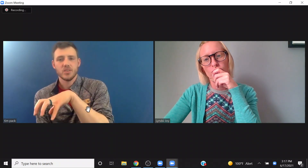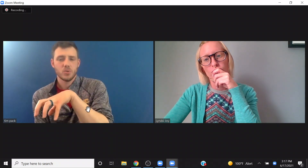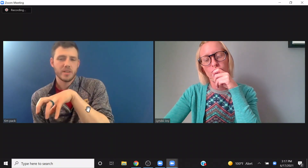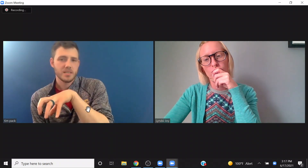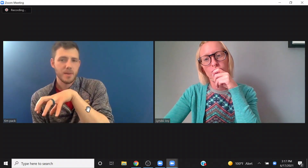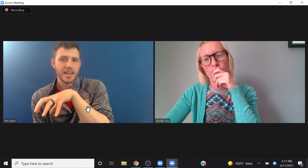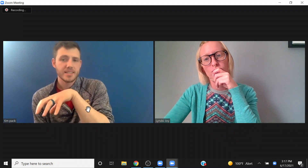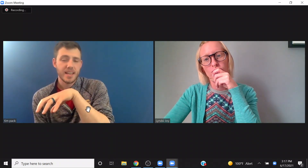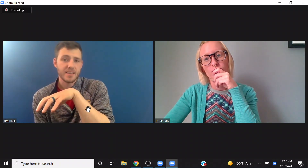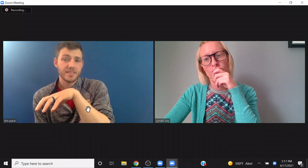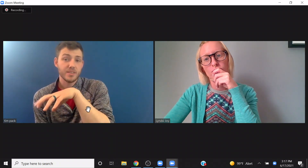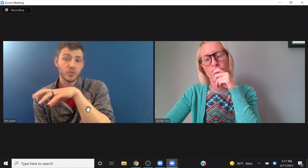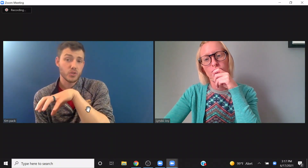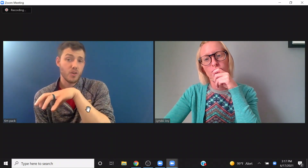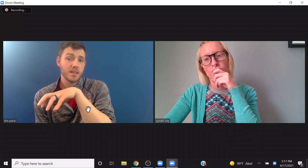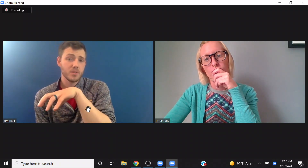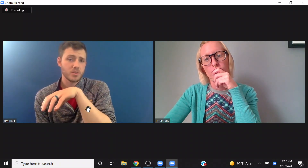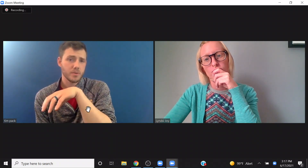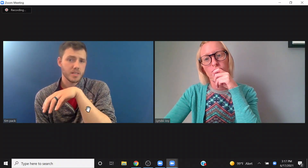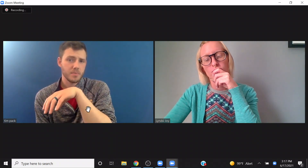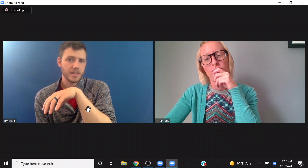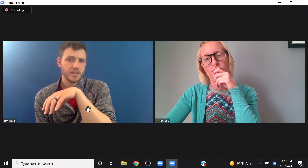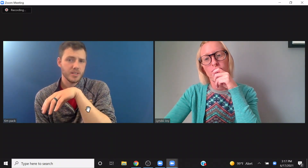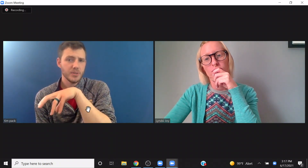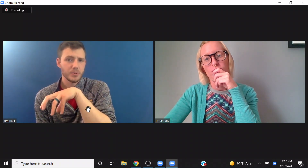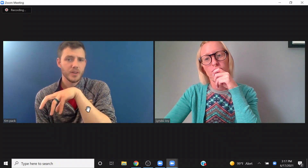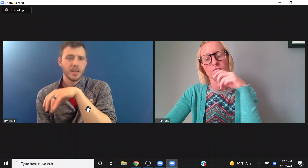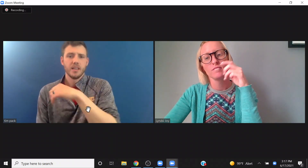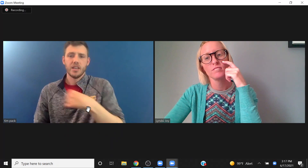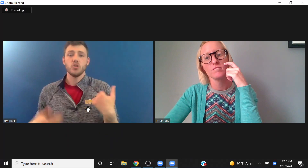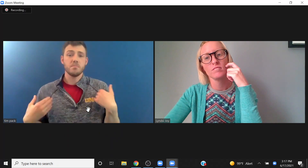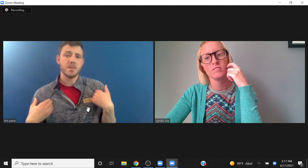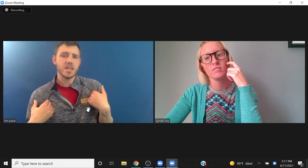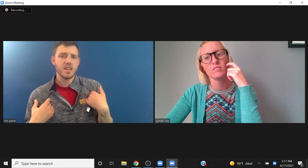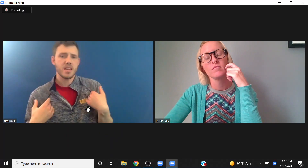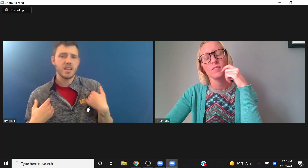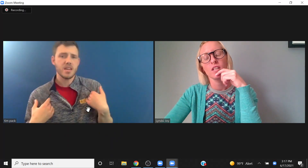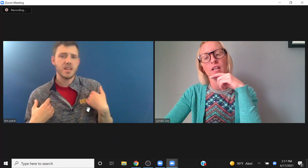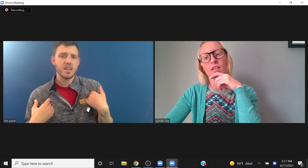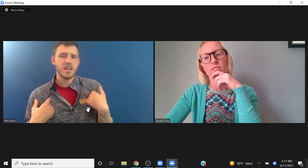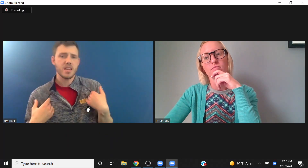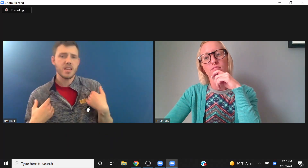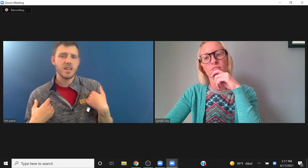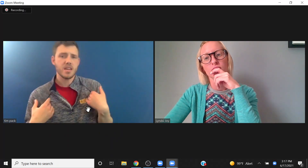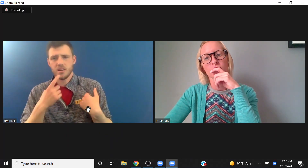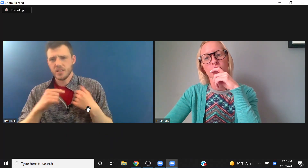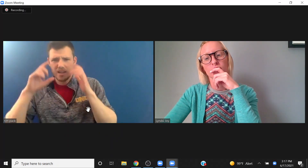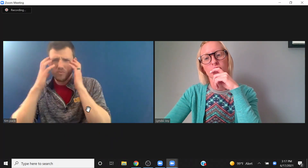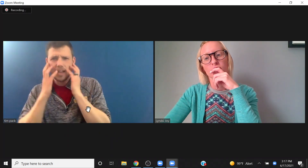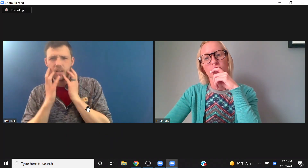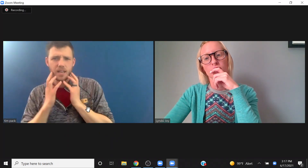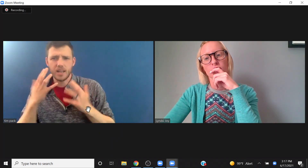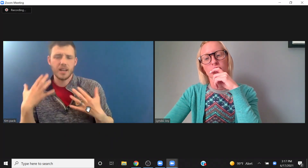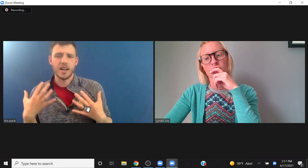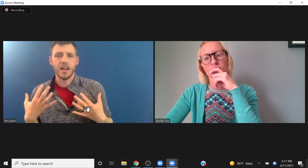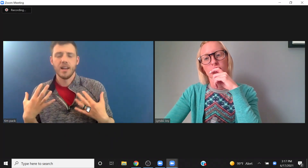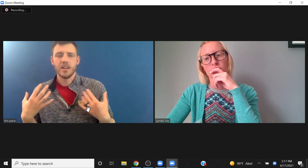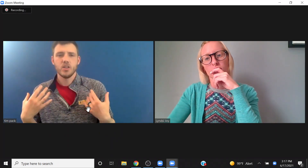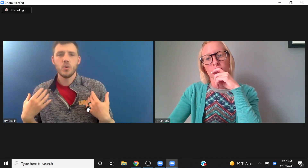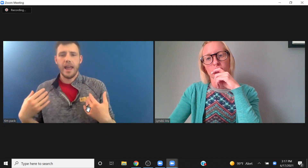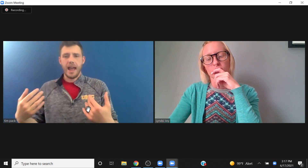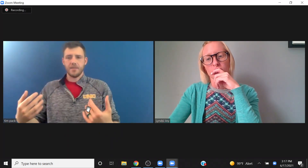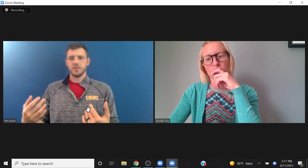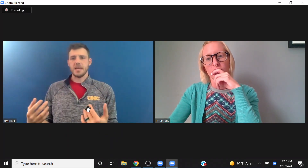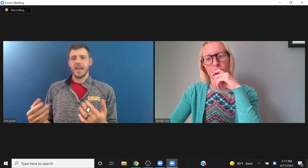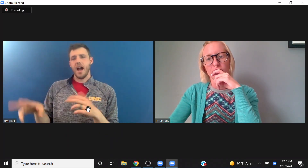be in the story space and still describe the story space too. Like you can be here and say, red,